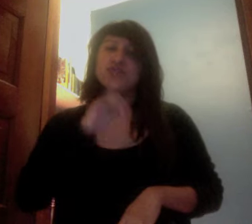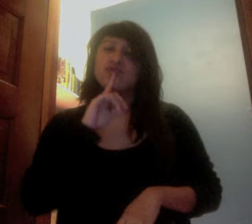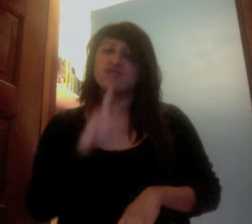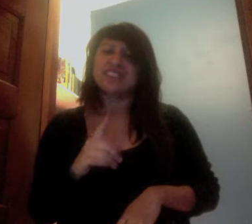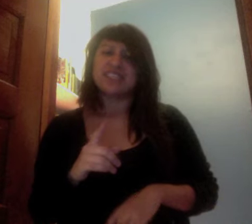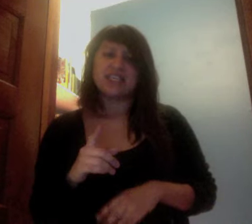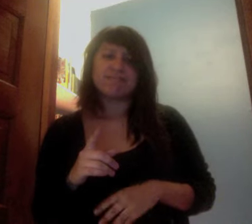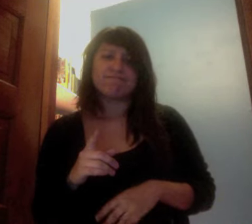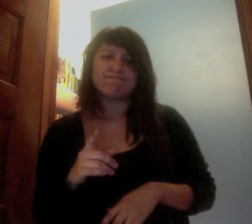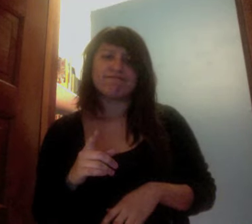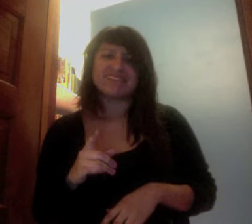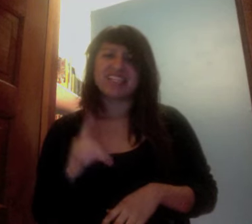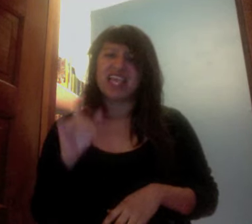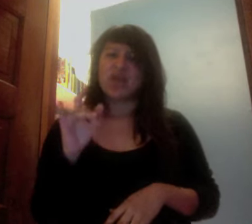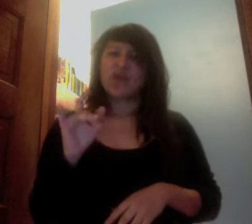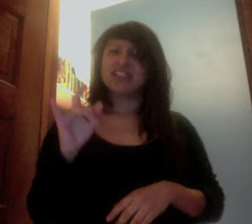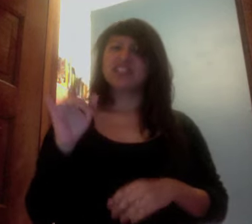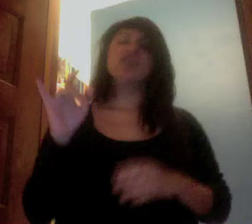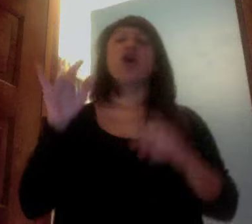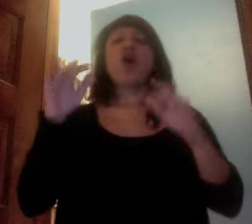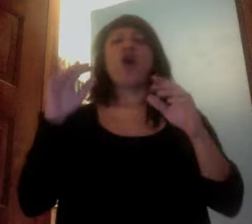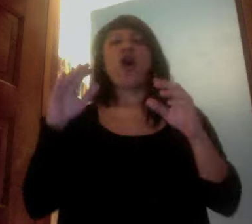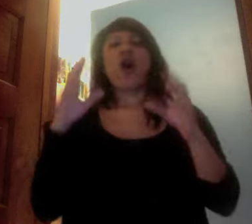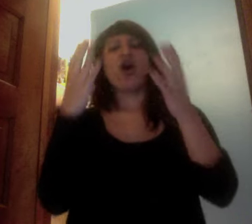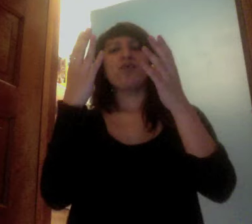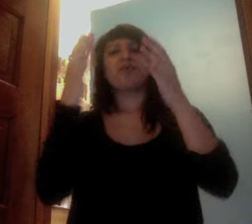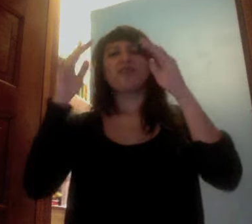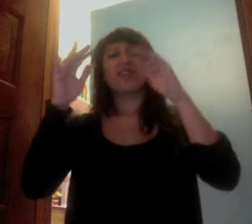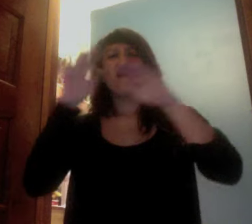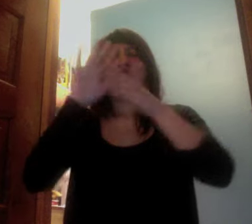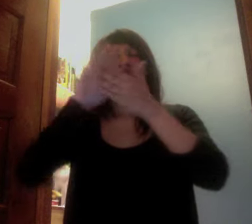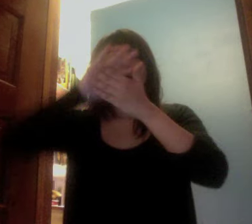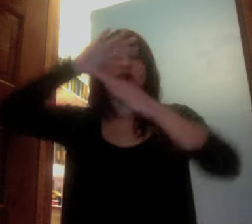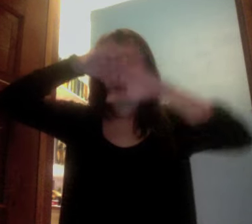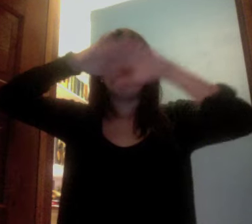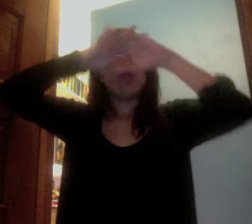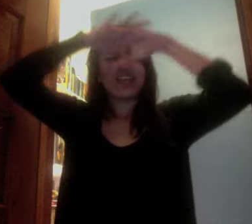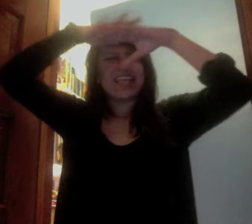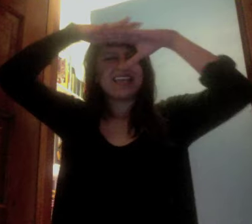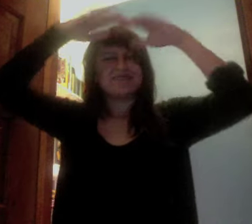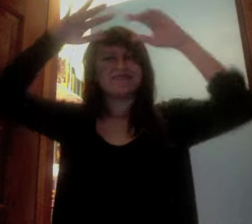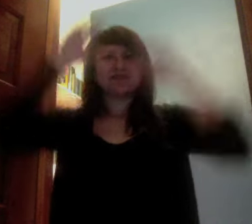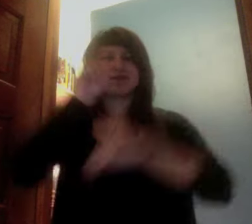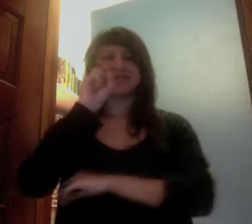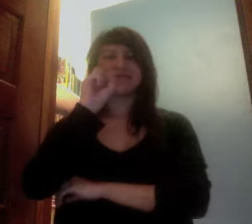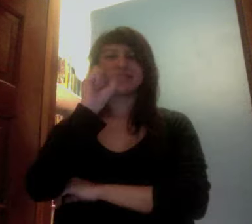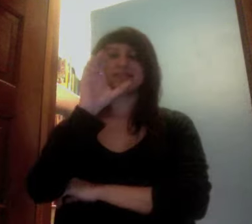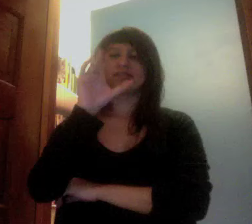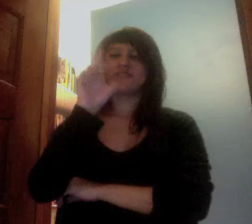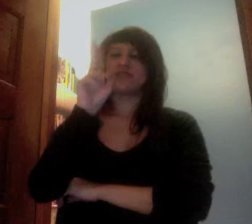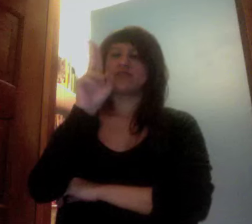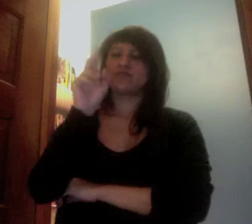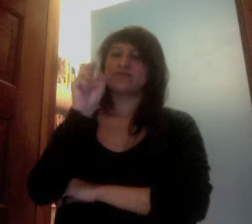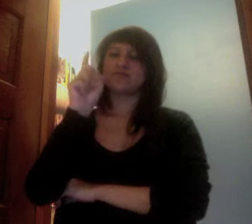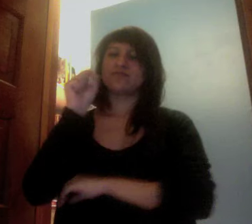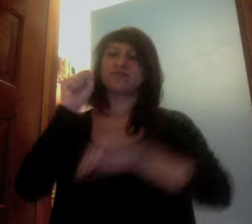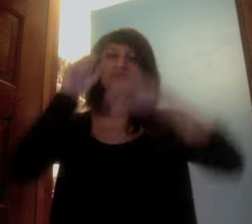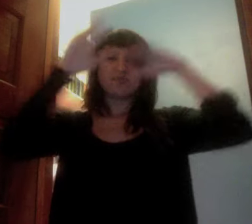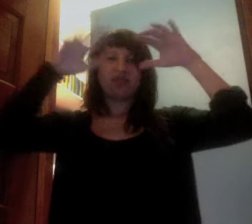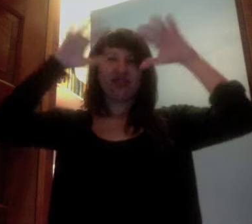it was overcast. That's something that I noticed for the whole time that I was there. A lot of the time, it was